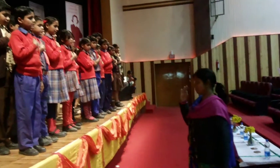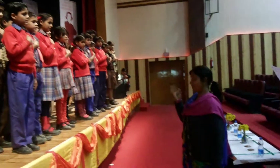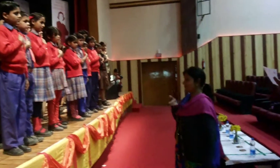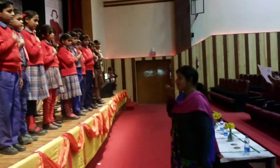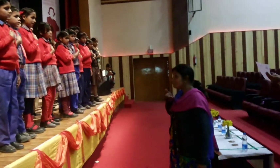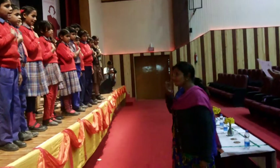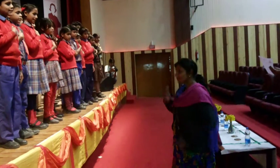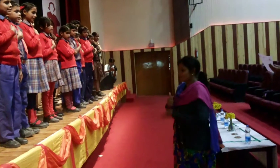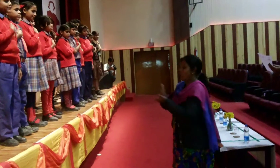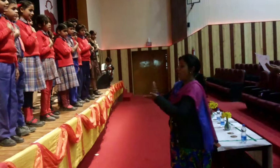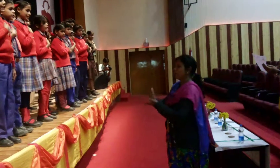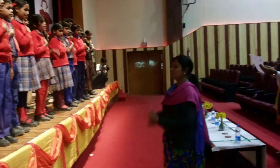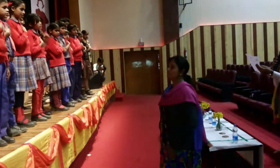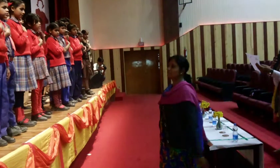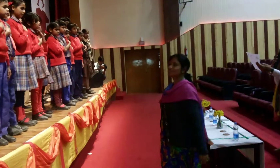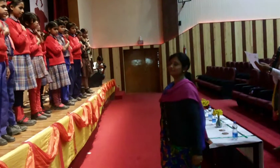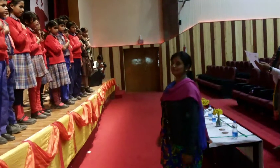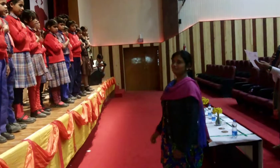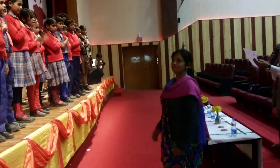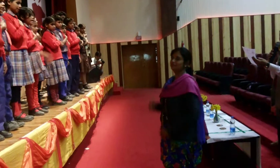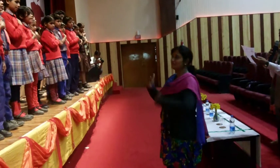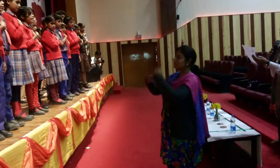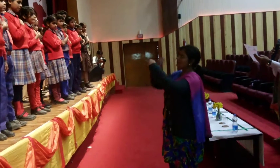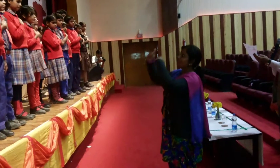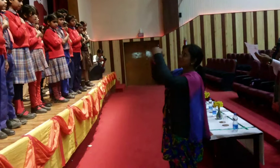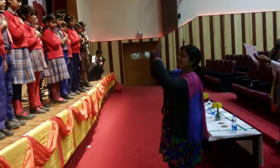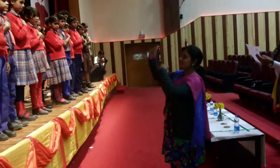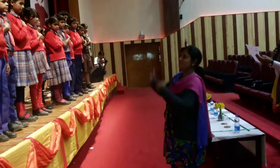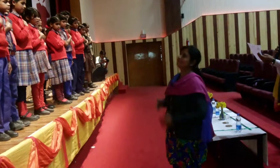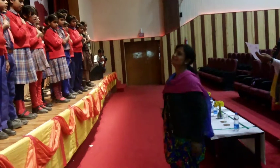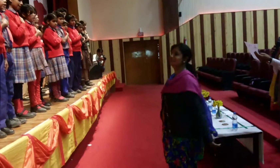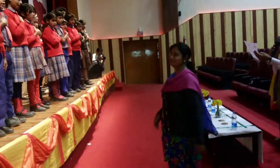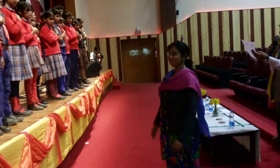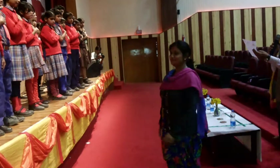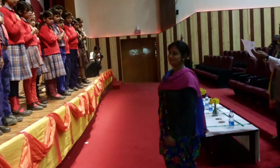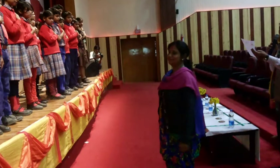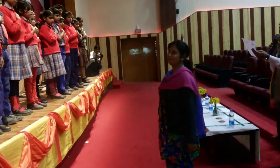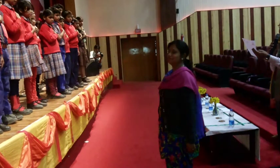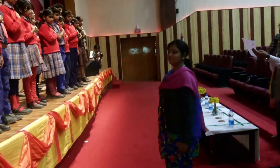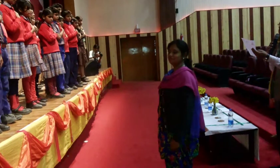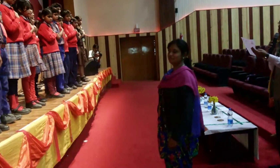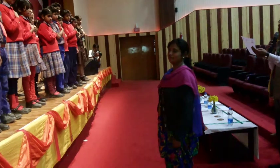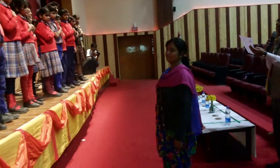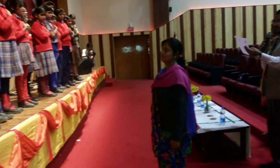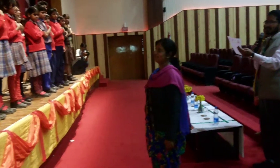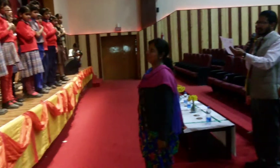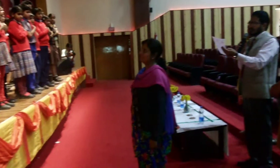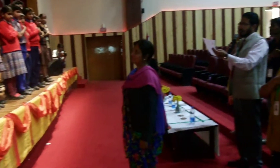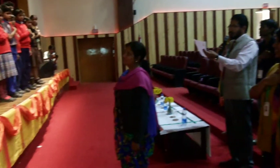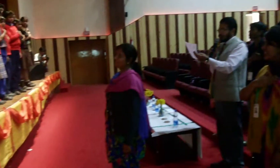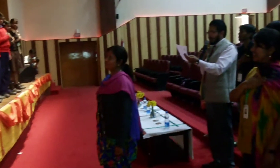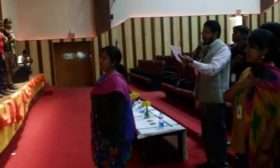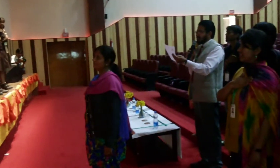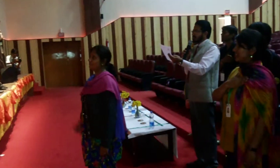advice actively develop and